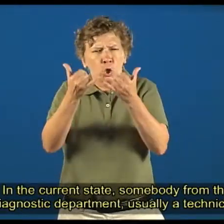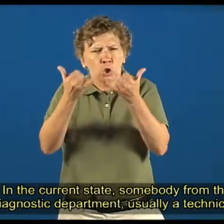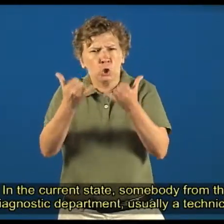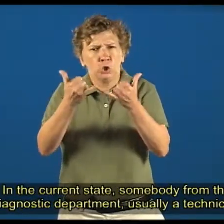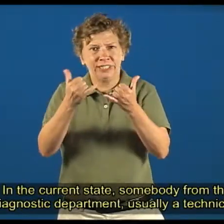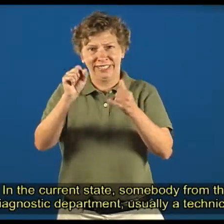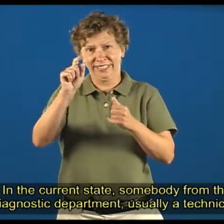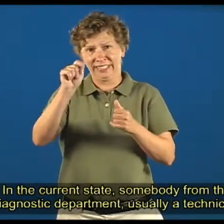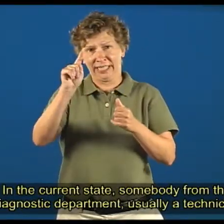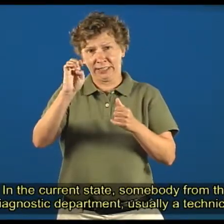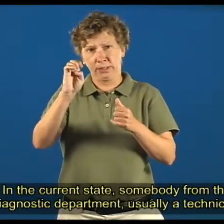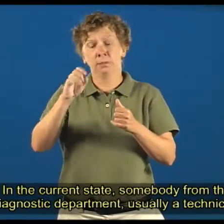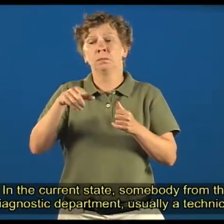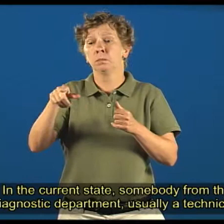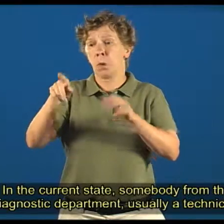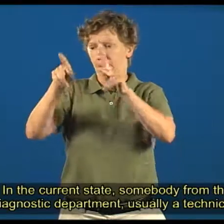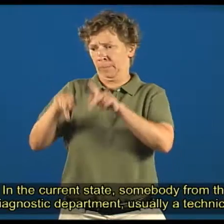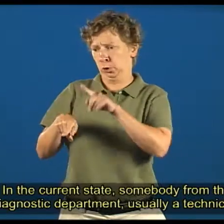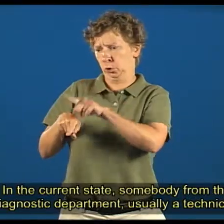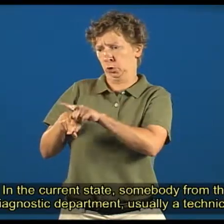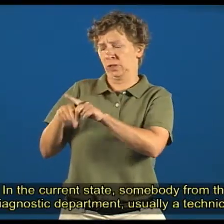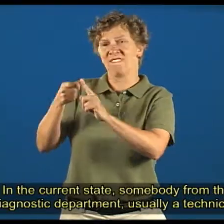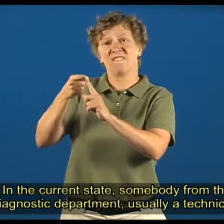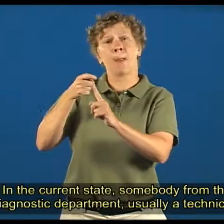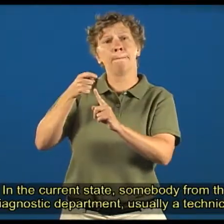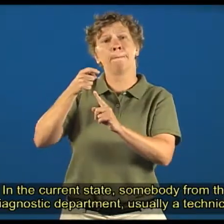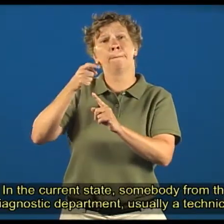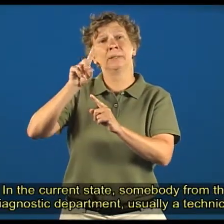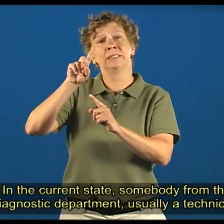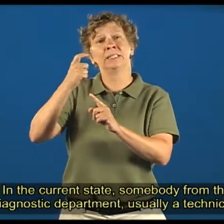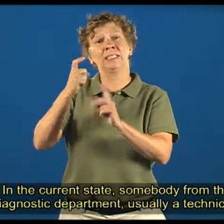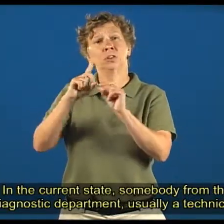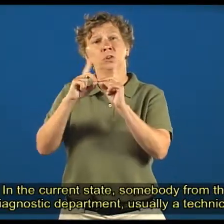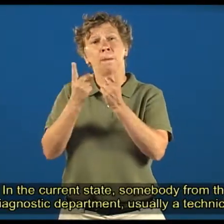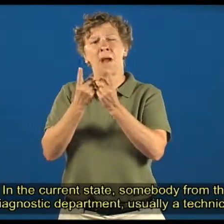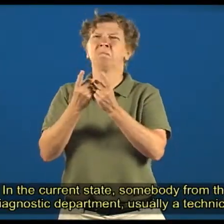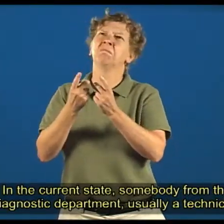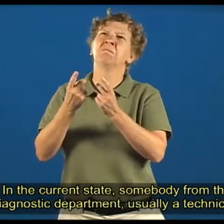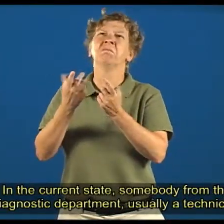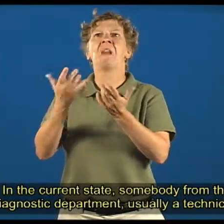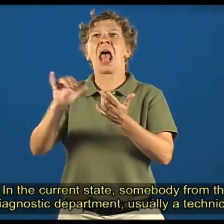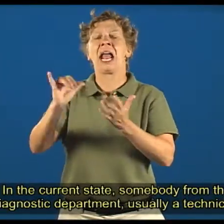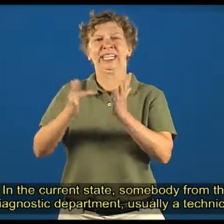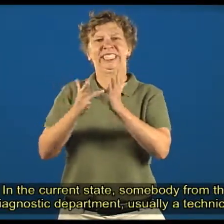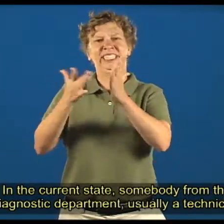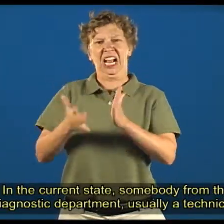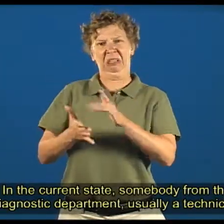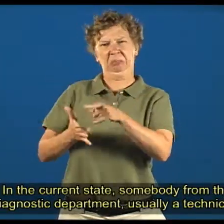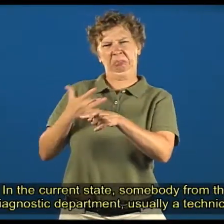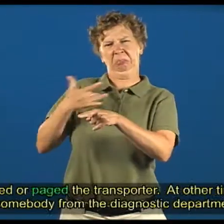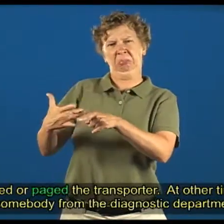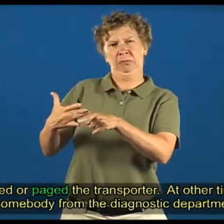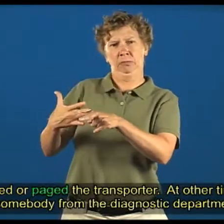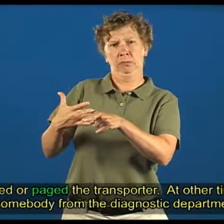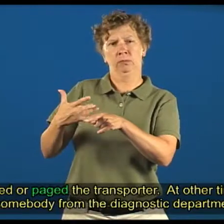In the current state, somebody from the diagnostic department, usually a technician, called or paged